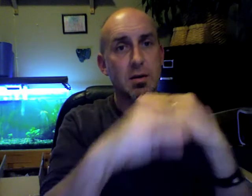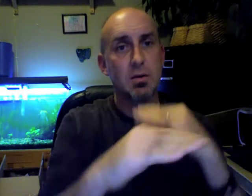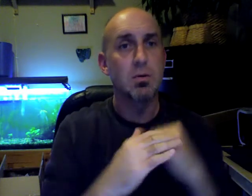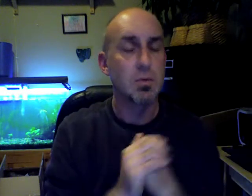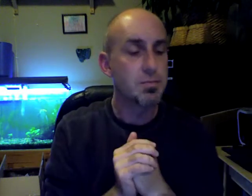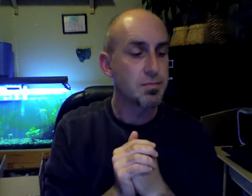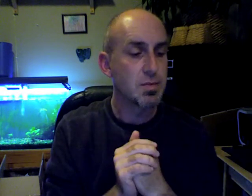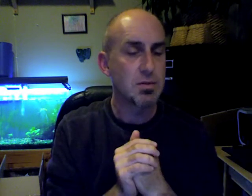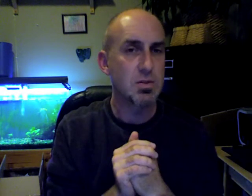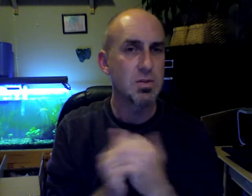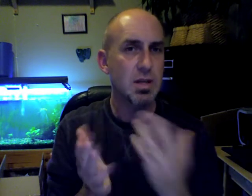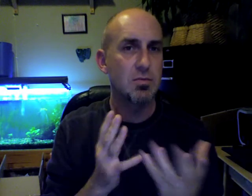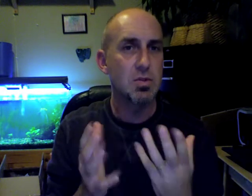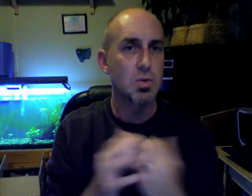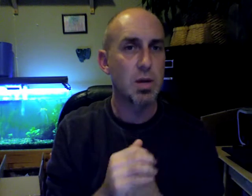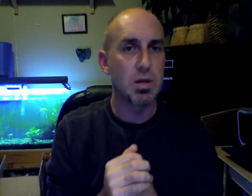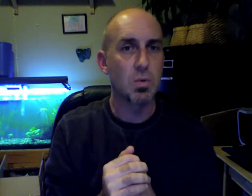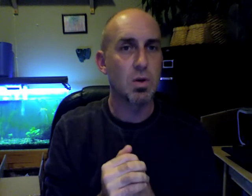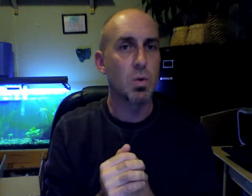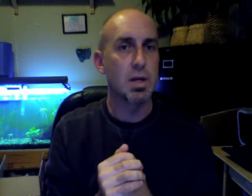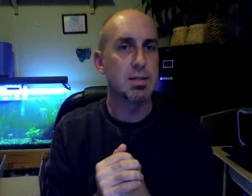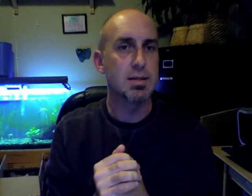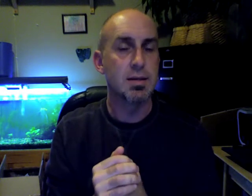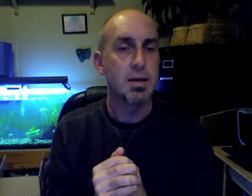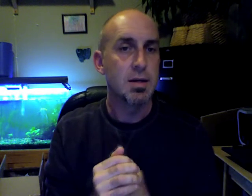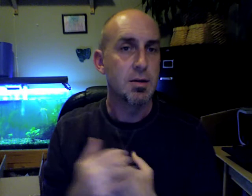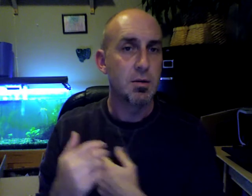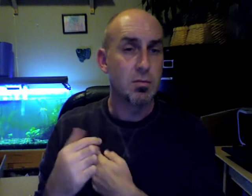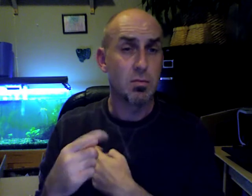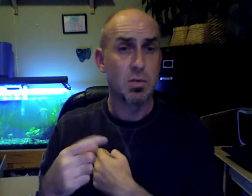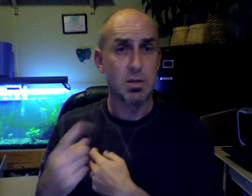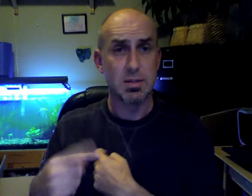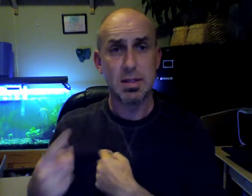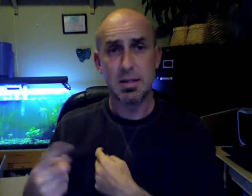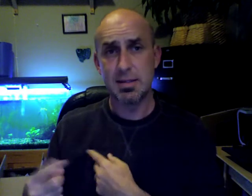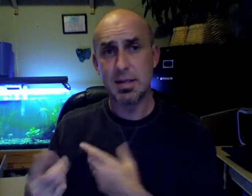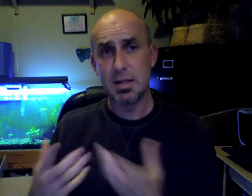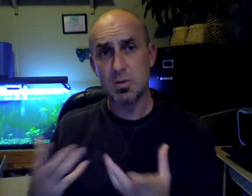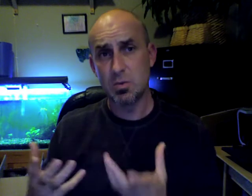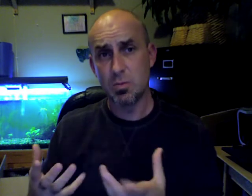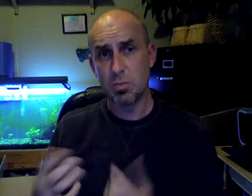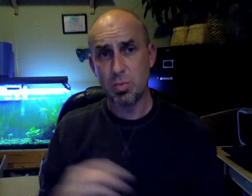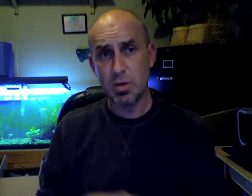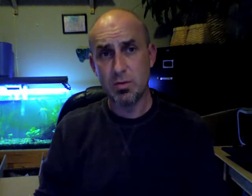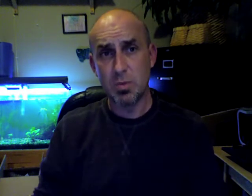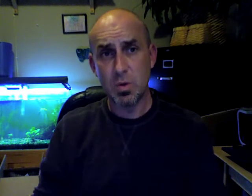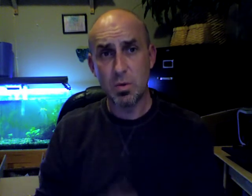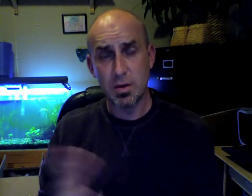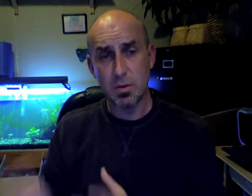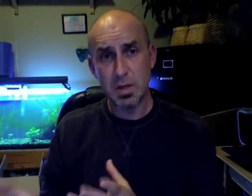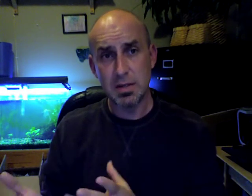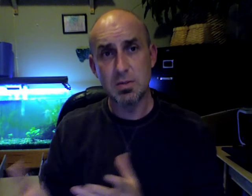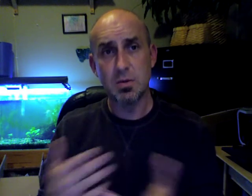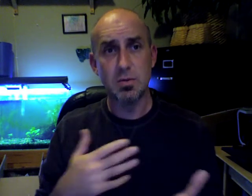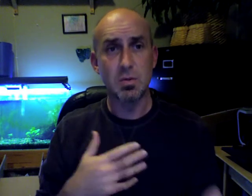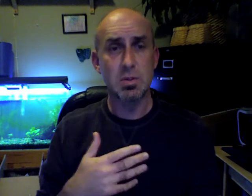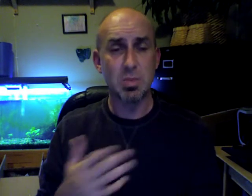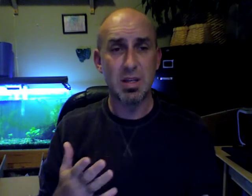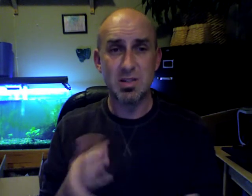or just kind of describing what a quay is. And what you'll see is the kids are pretty familiar with it already, so if you explain it just a